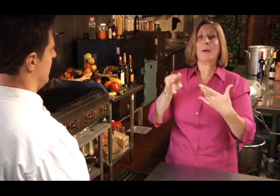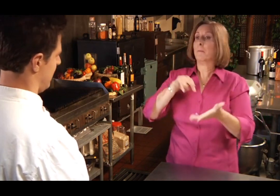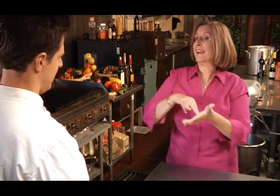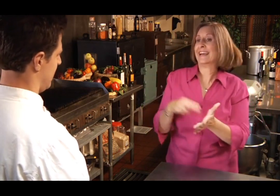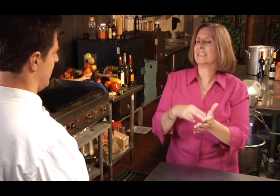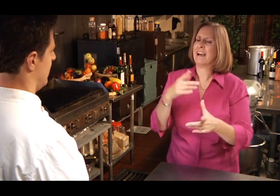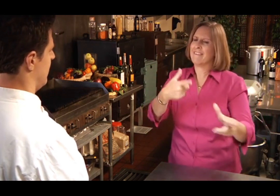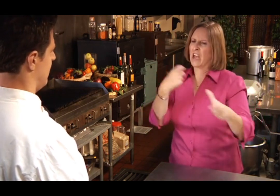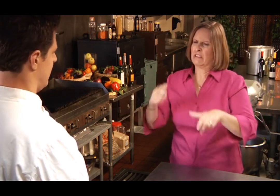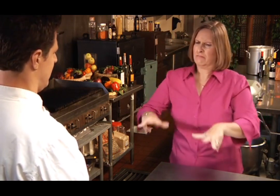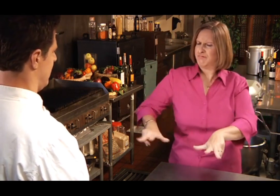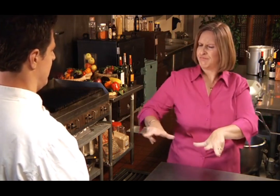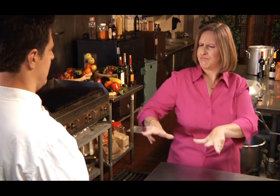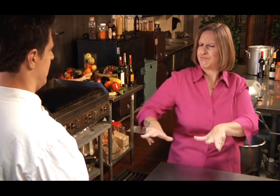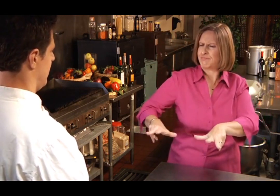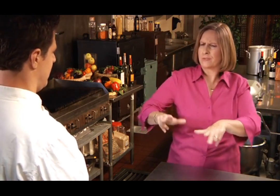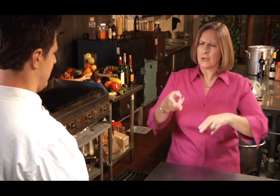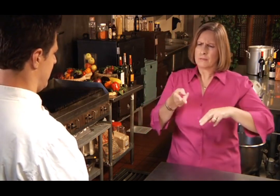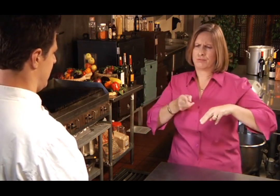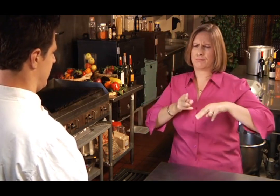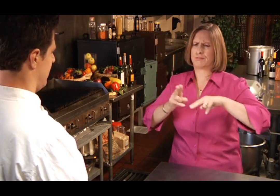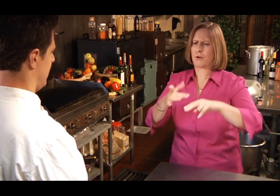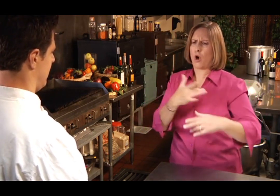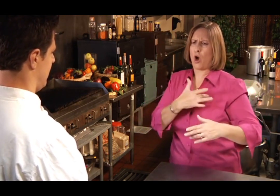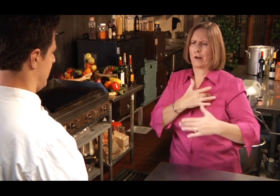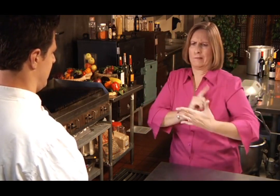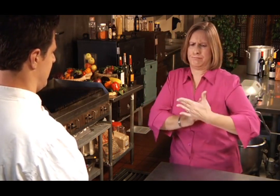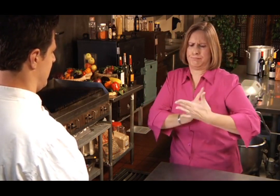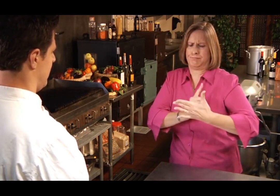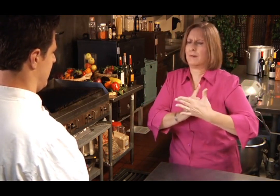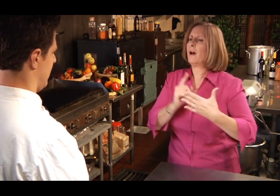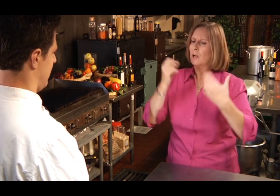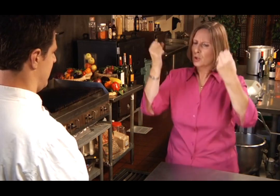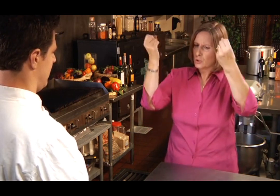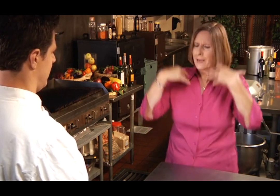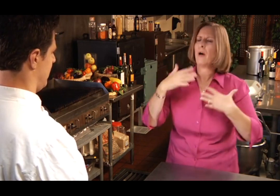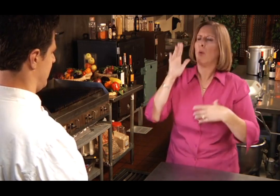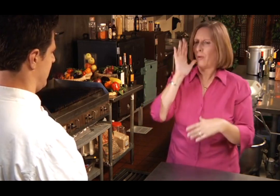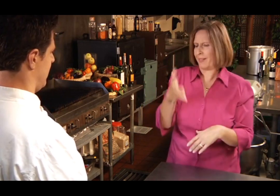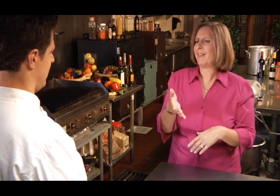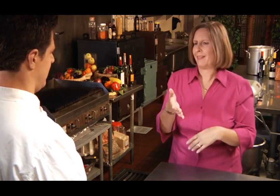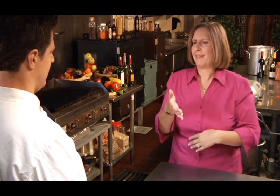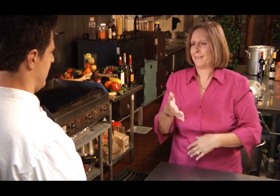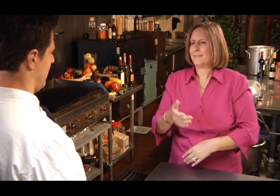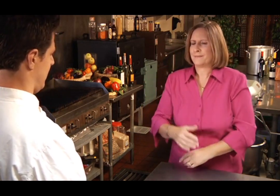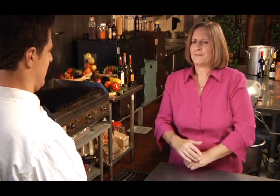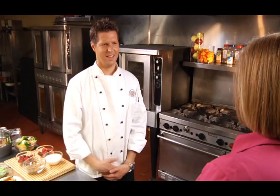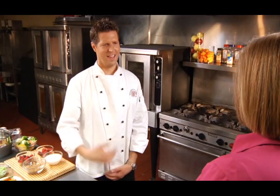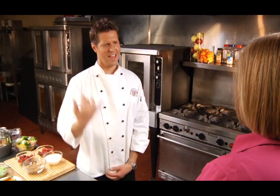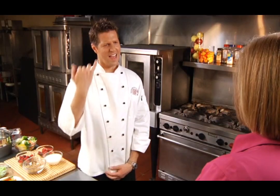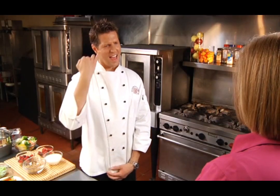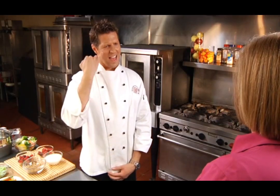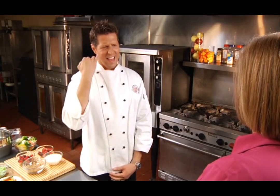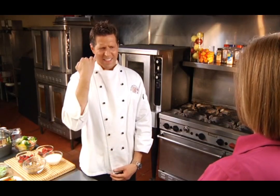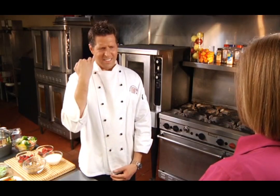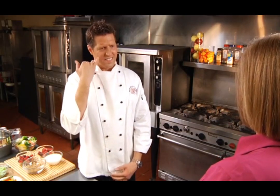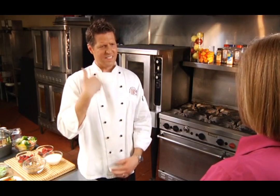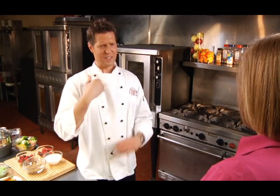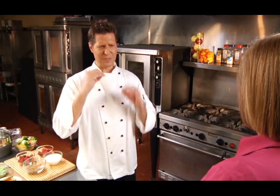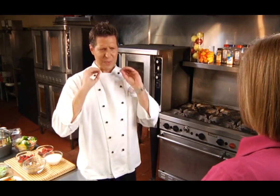So it should be a fast walk that elevates your heart rate and causes you to break into a sweat. What if I don't have 30